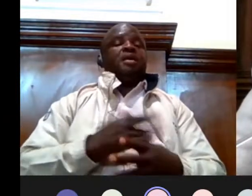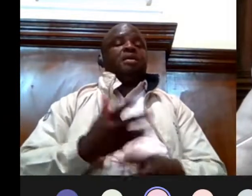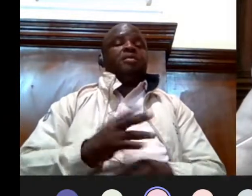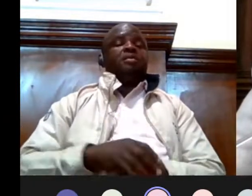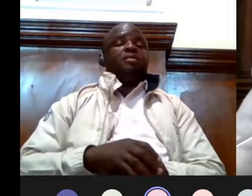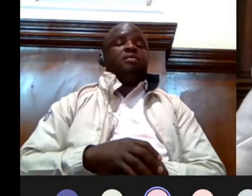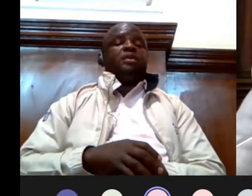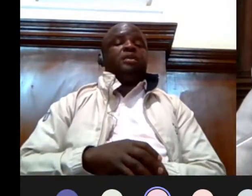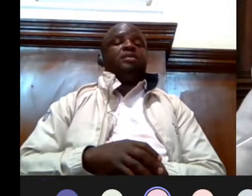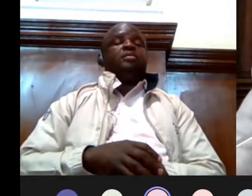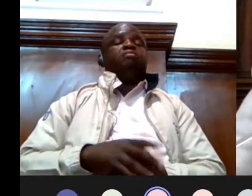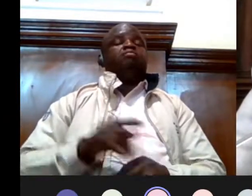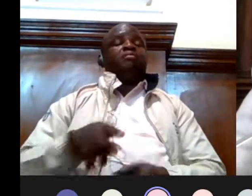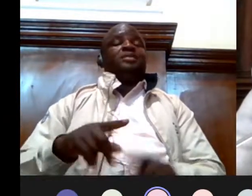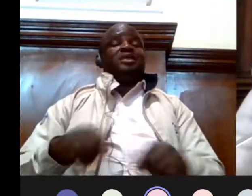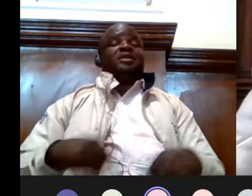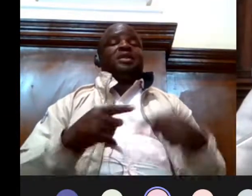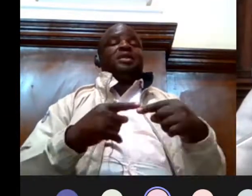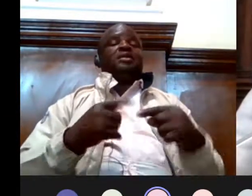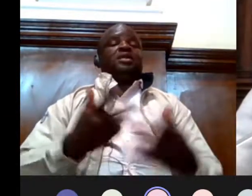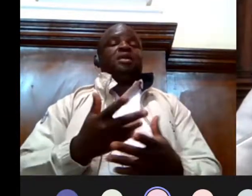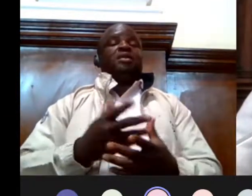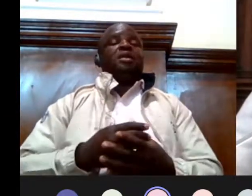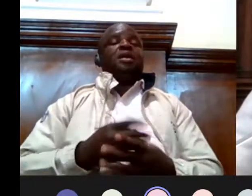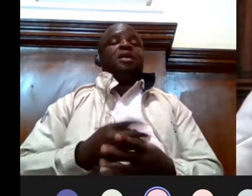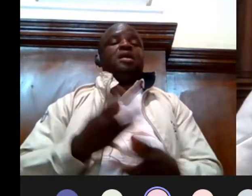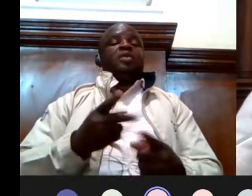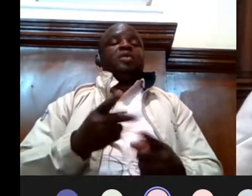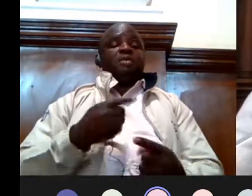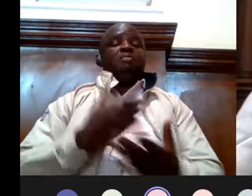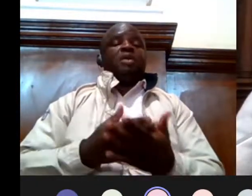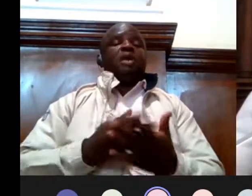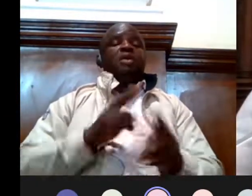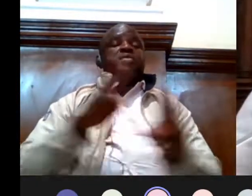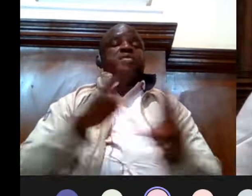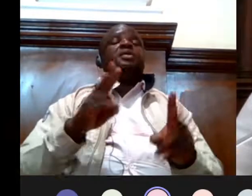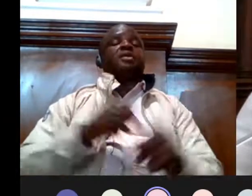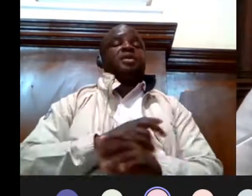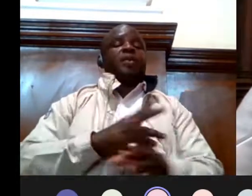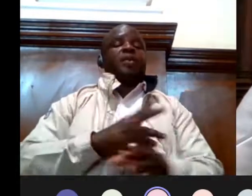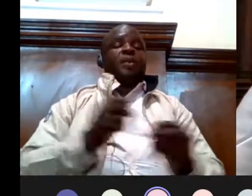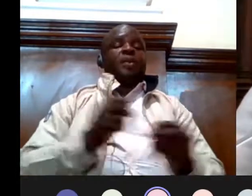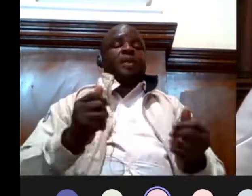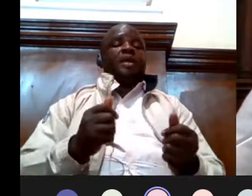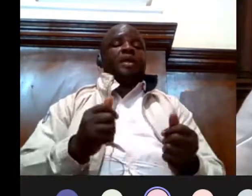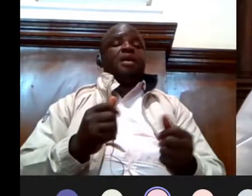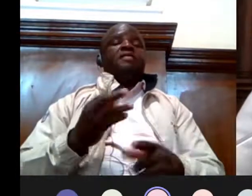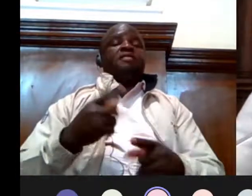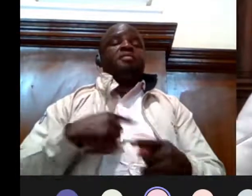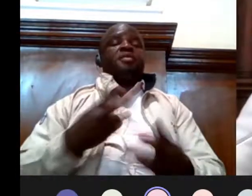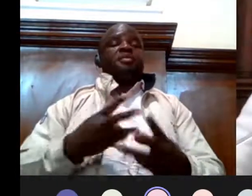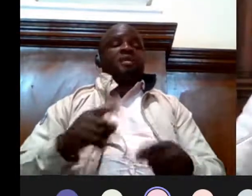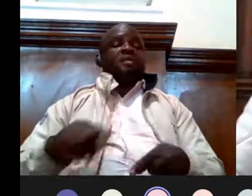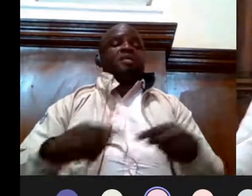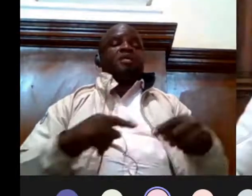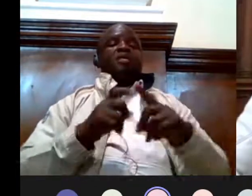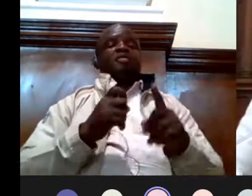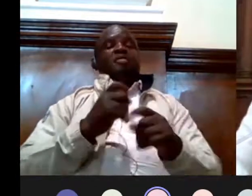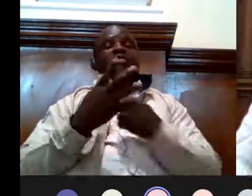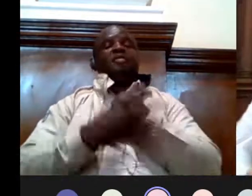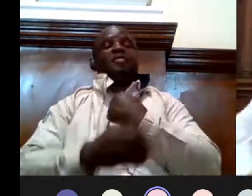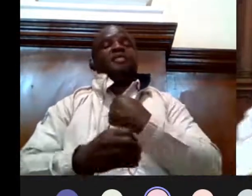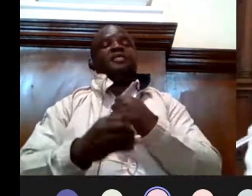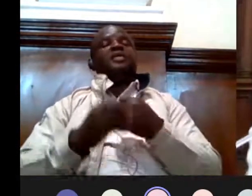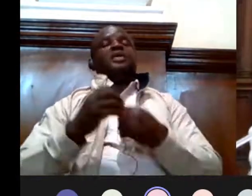imposed by instabilities associated with conflict, poverty, water